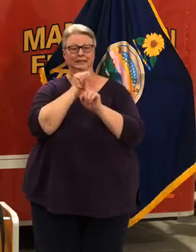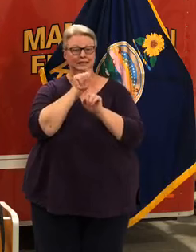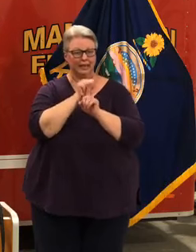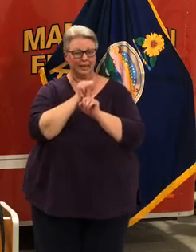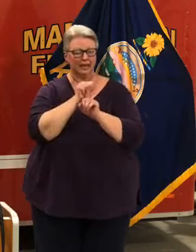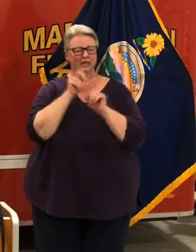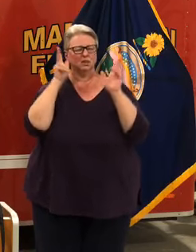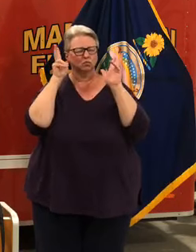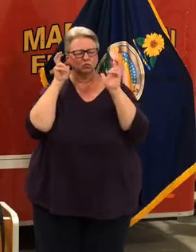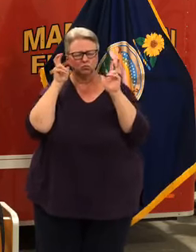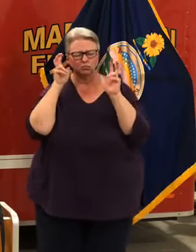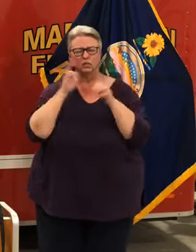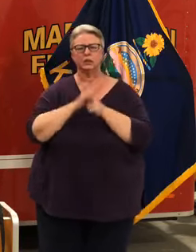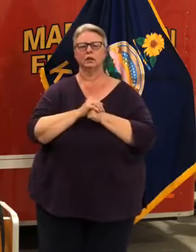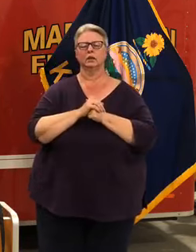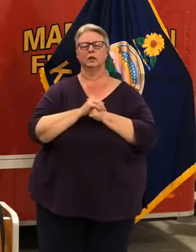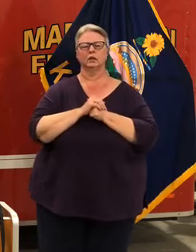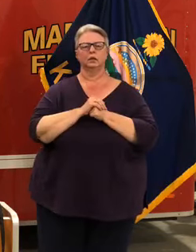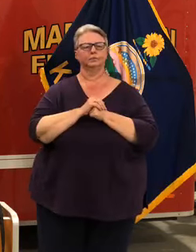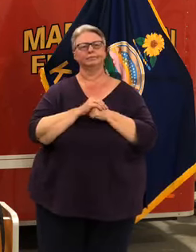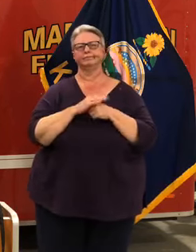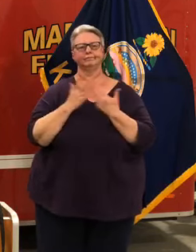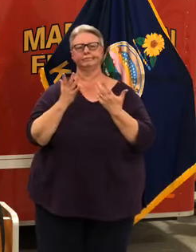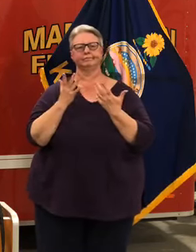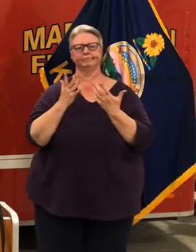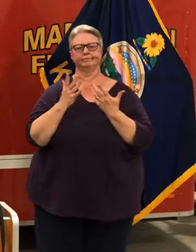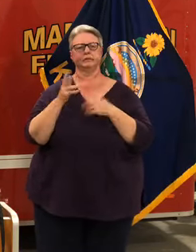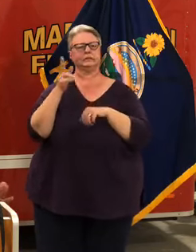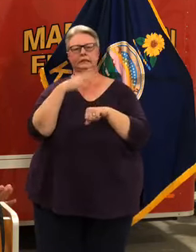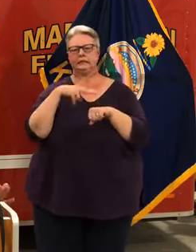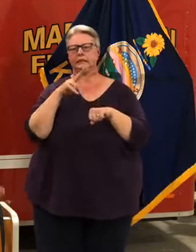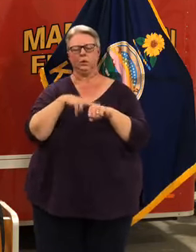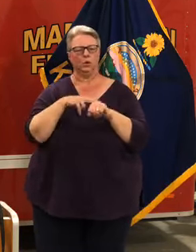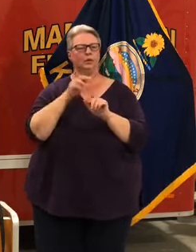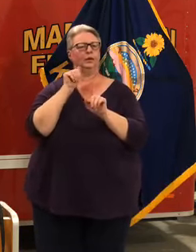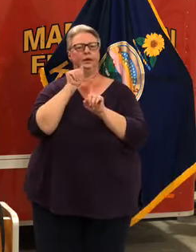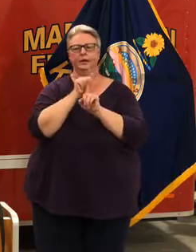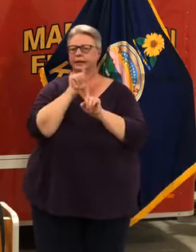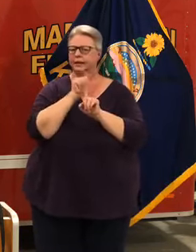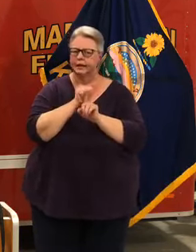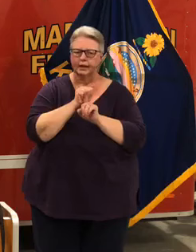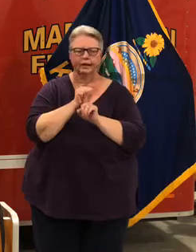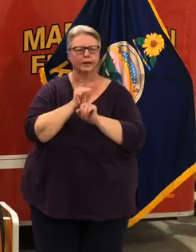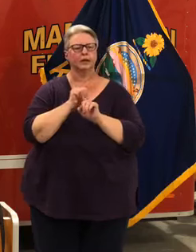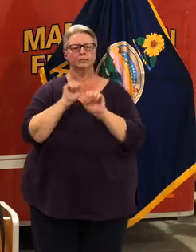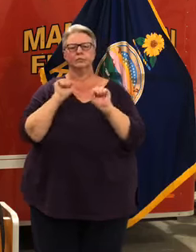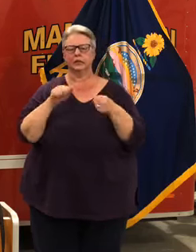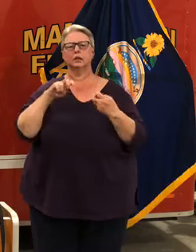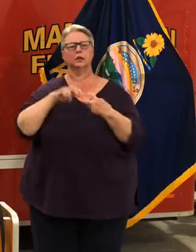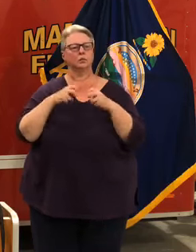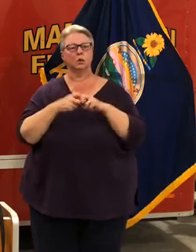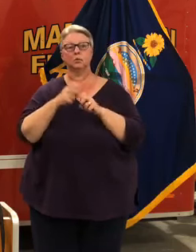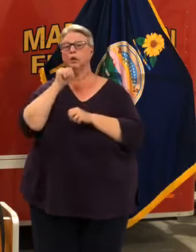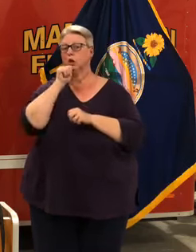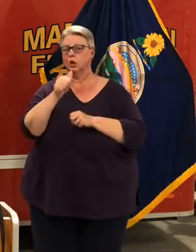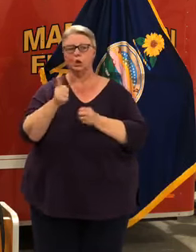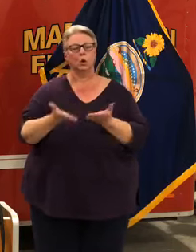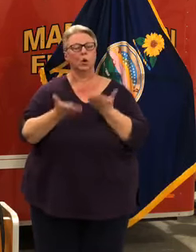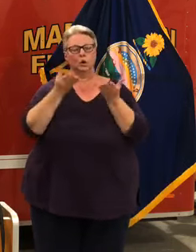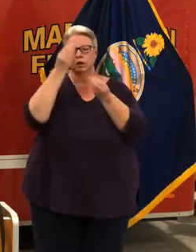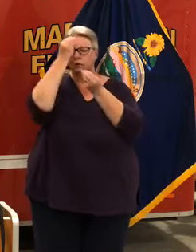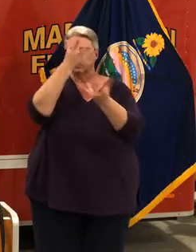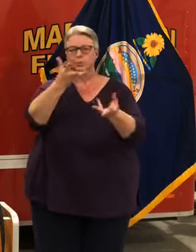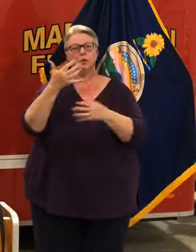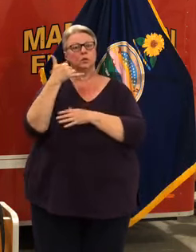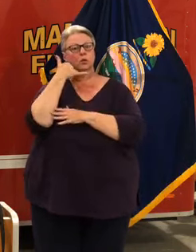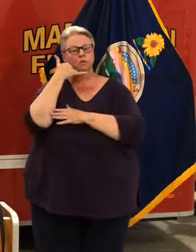to hear about. And as always, scams are a potential problem. Don't give out your information over the phone or